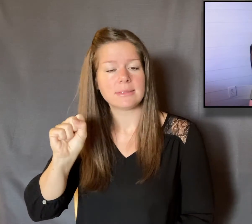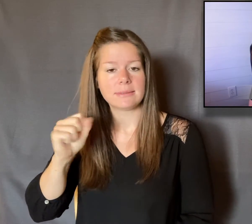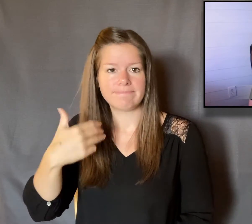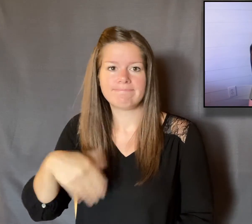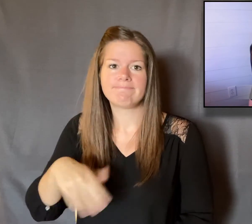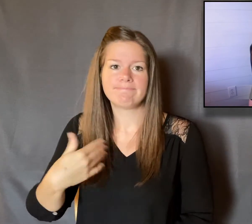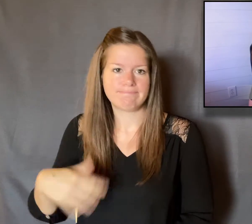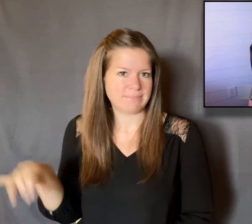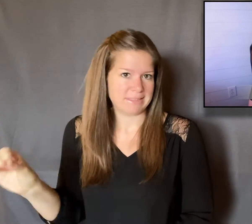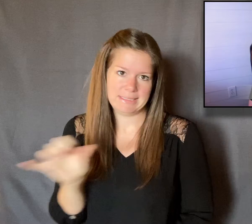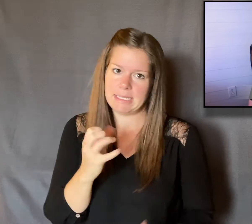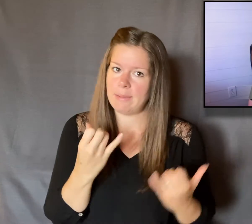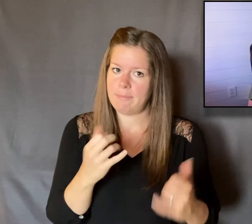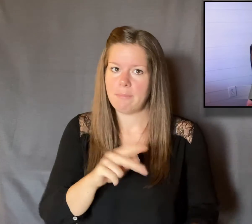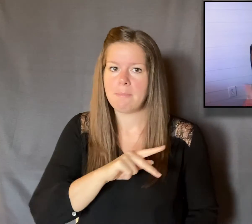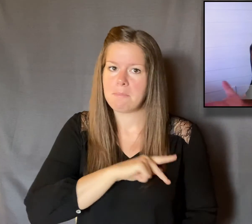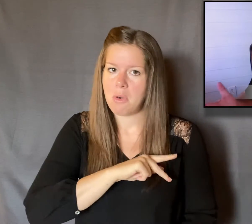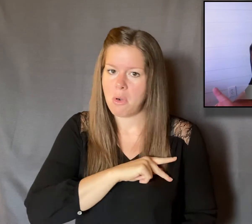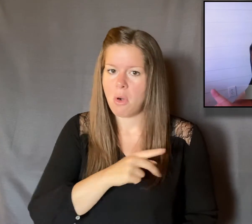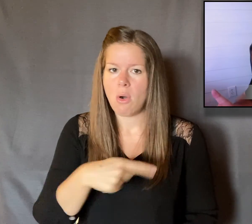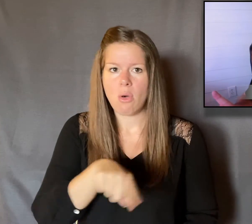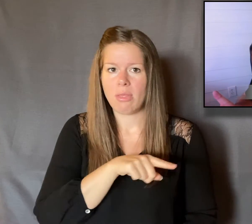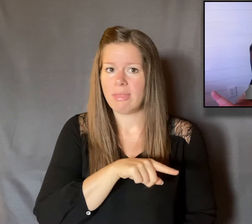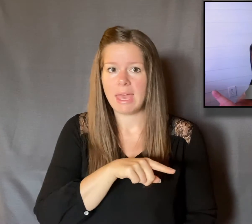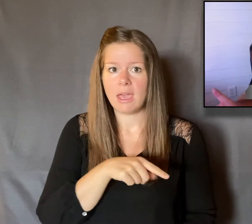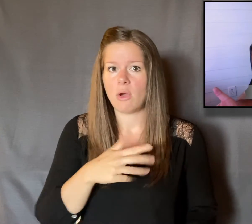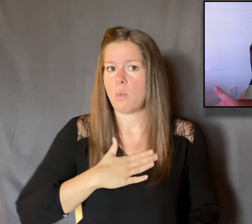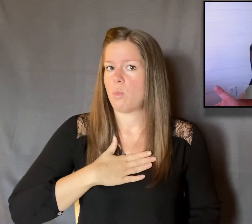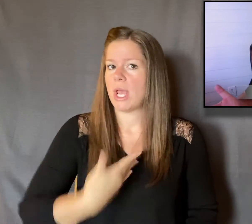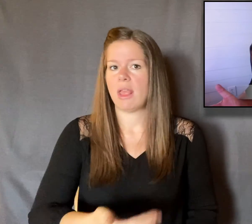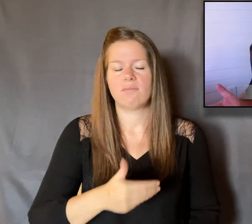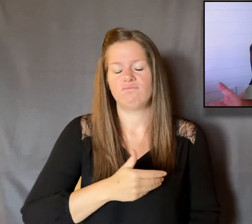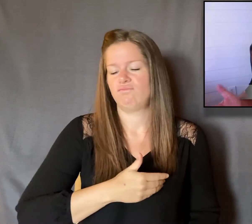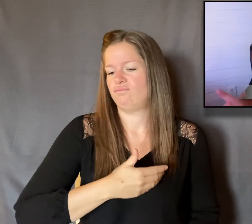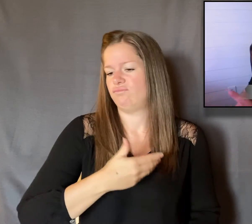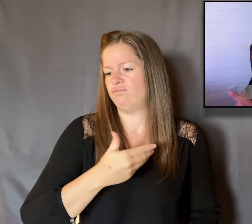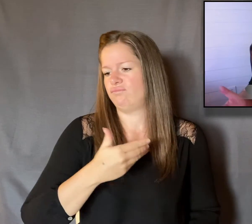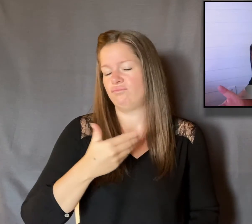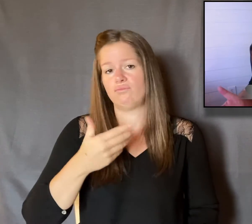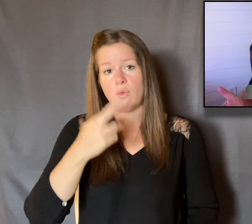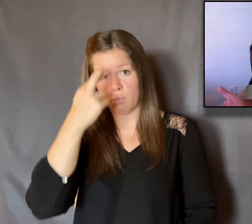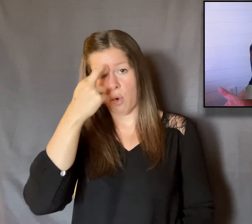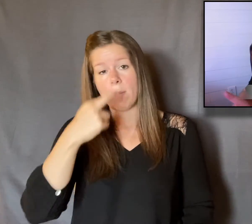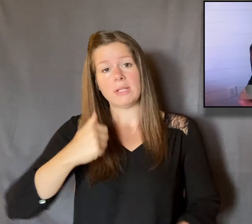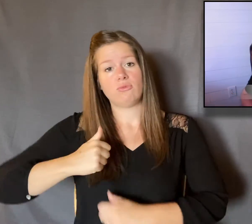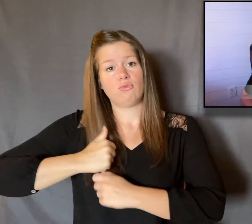saying the same thing about Paul. They hand him over to the Romans. And then the Romans